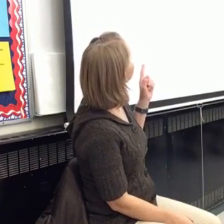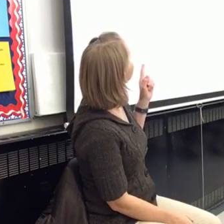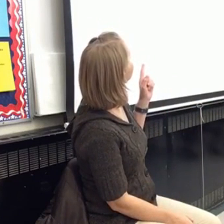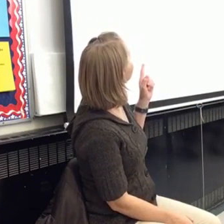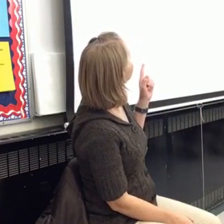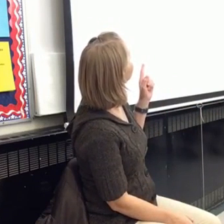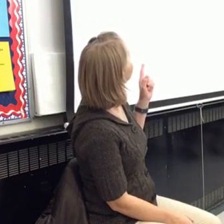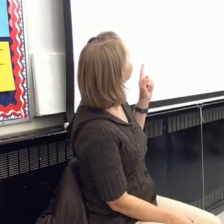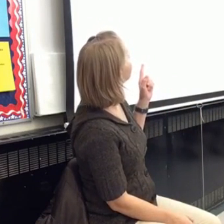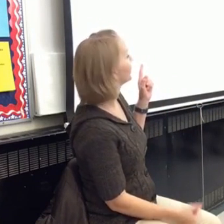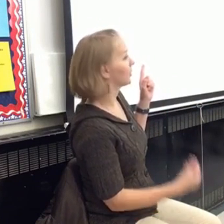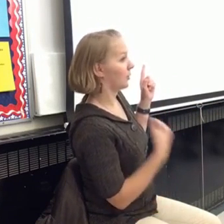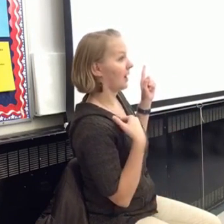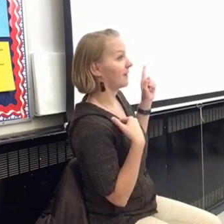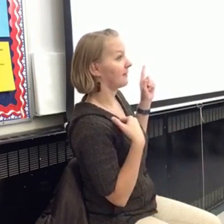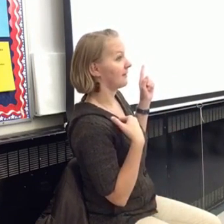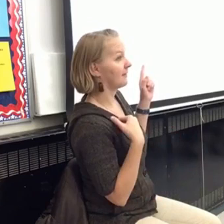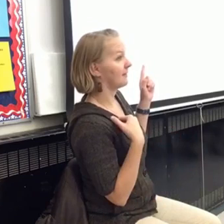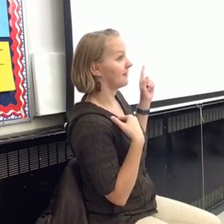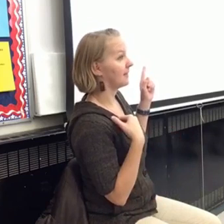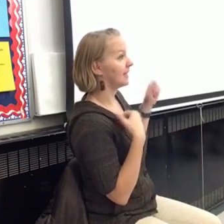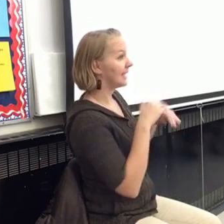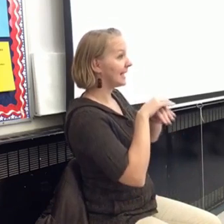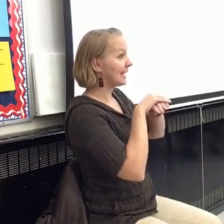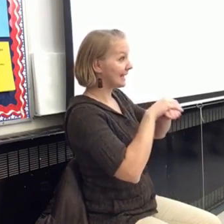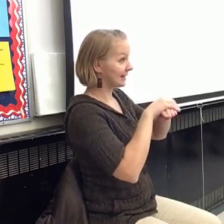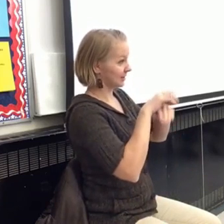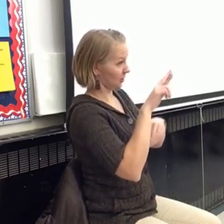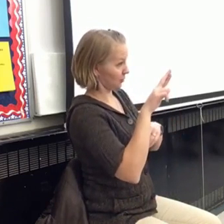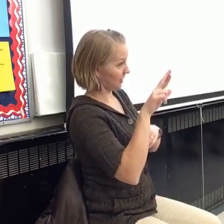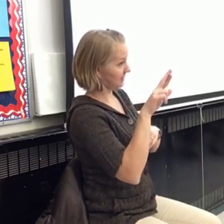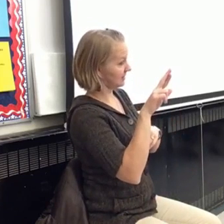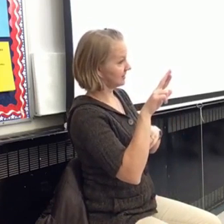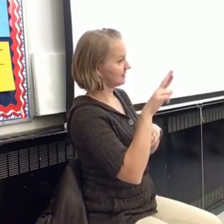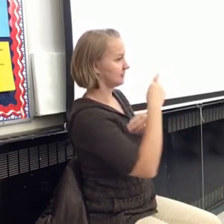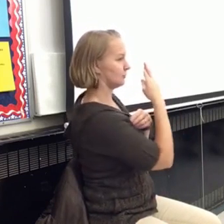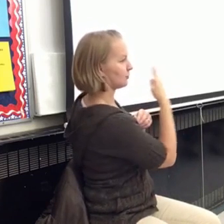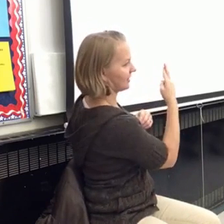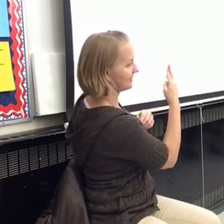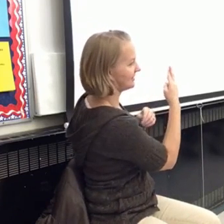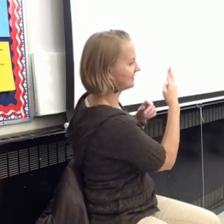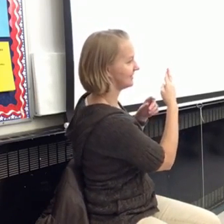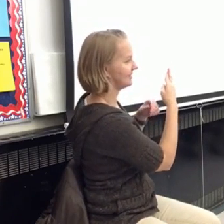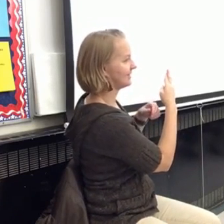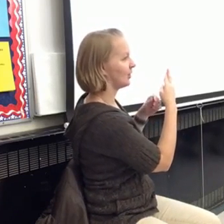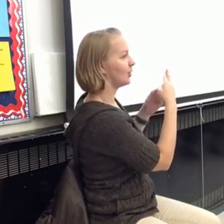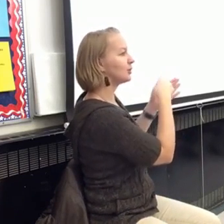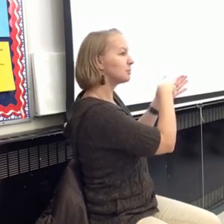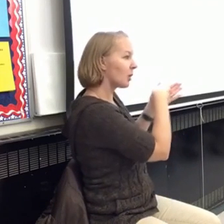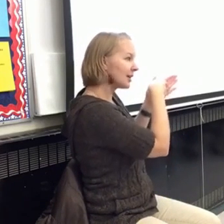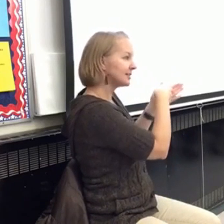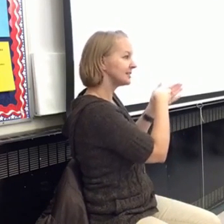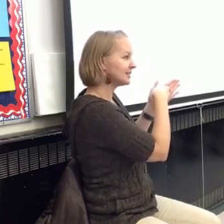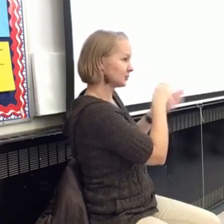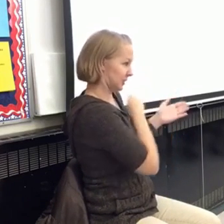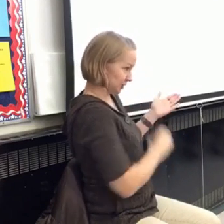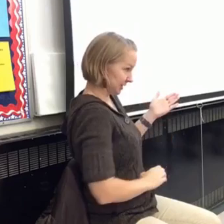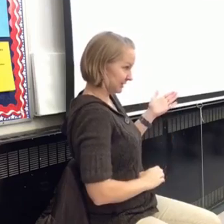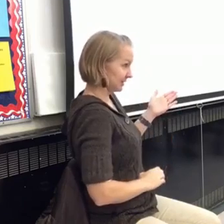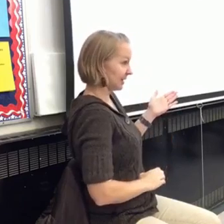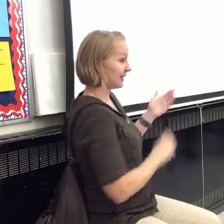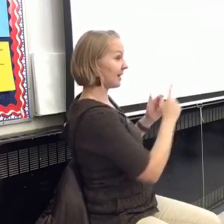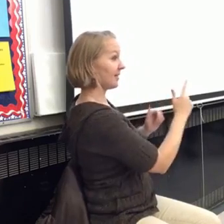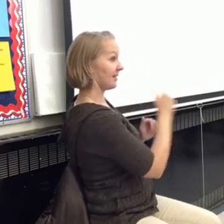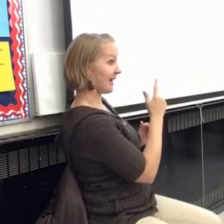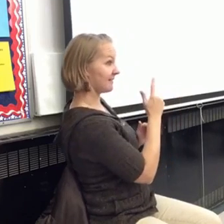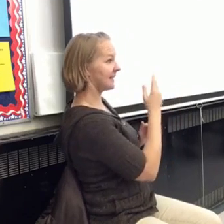okay, you have England on the right, who is going to be Protestant Christian, okay? And on the left, you're going to